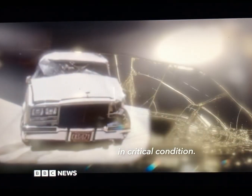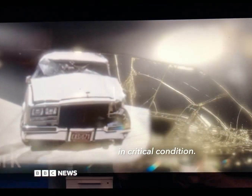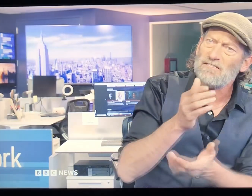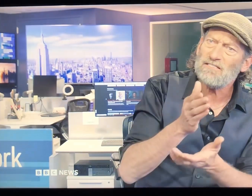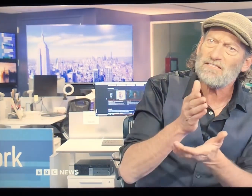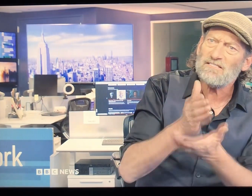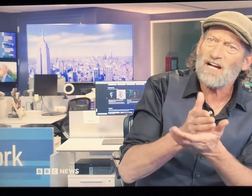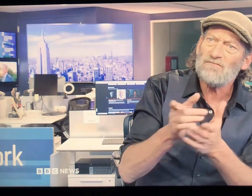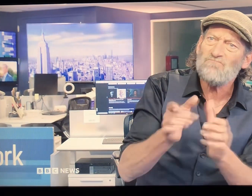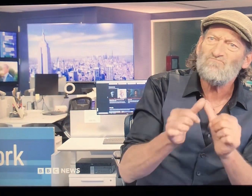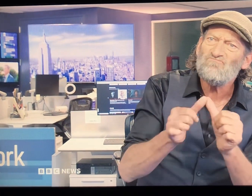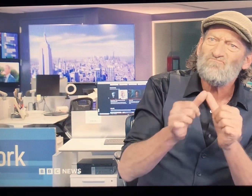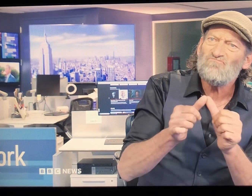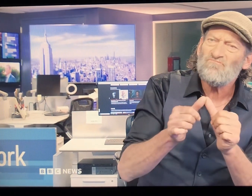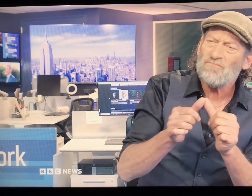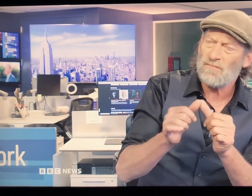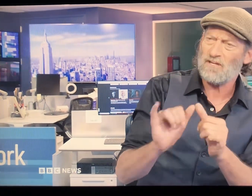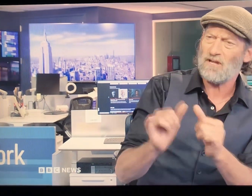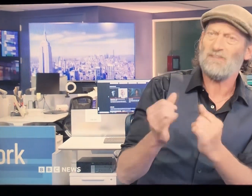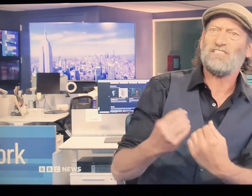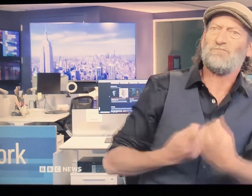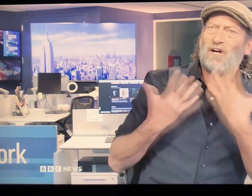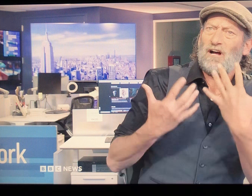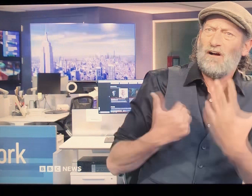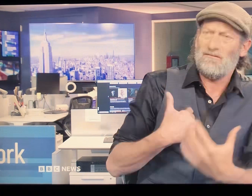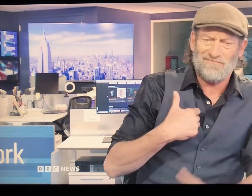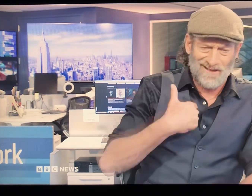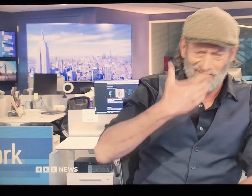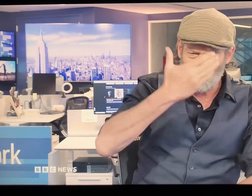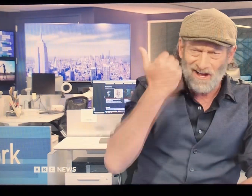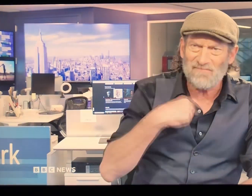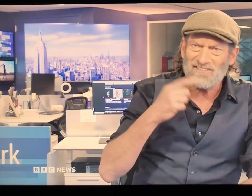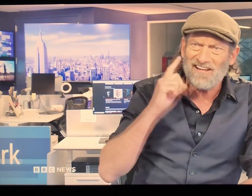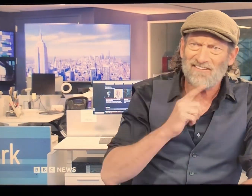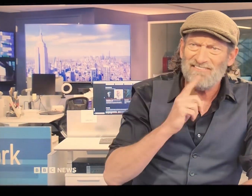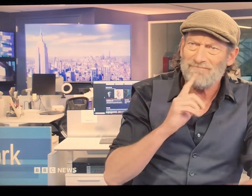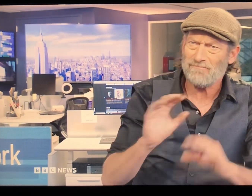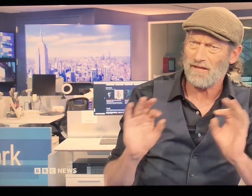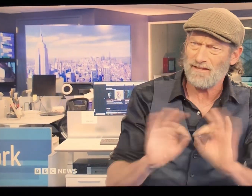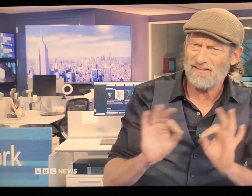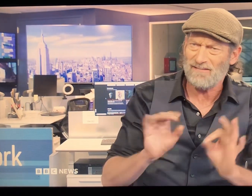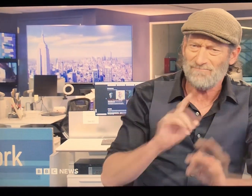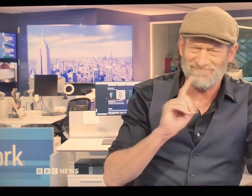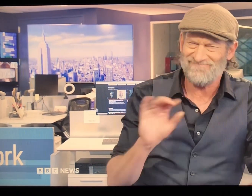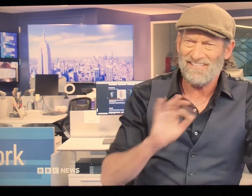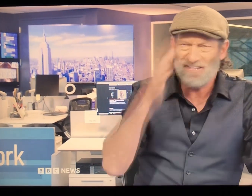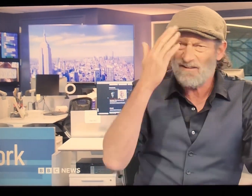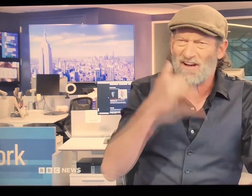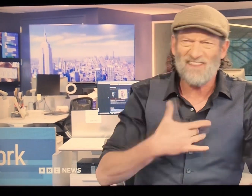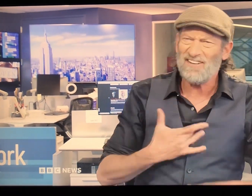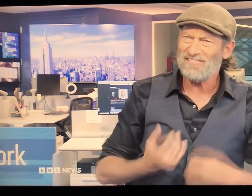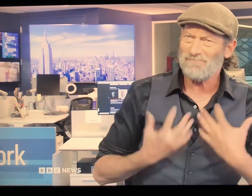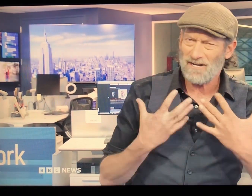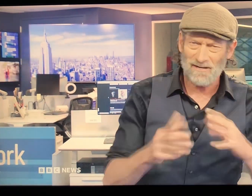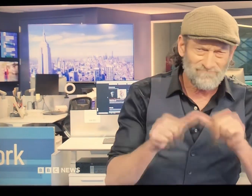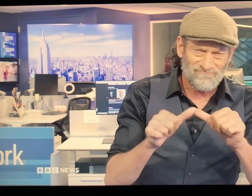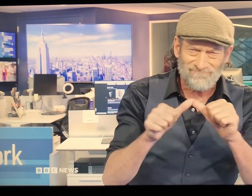sign. But he didn't let that stop him. He persisted. And his persistence inspired me. I forgot that I was deaf. Being deaf was nothing. And so